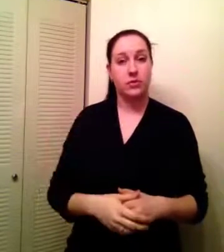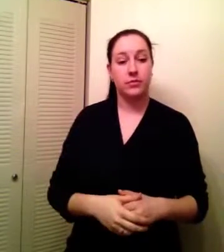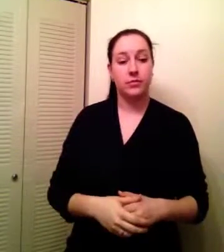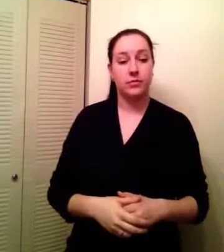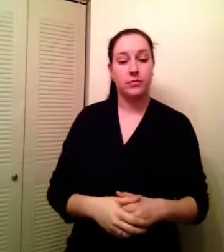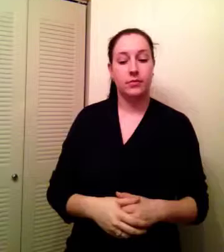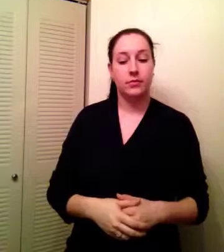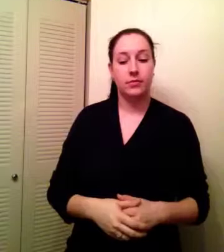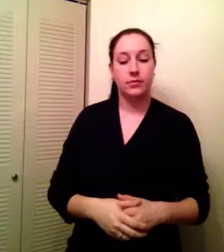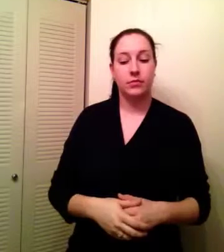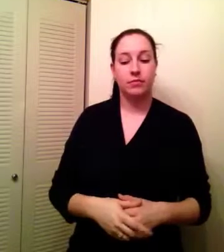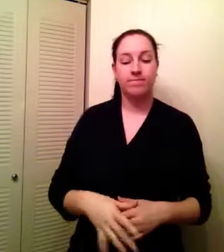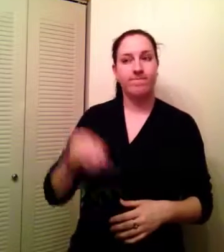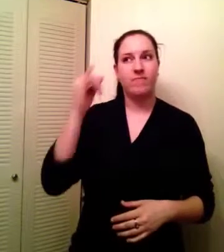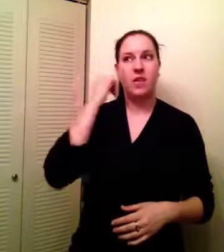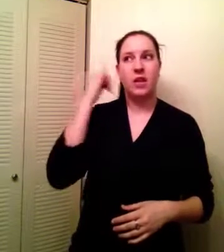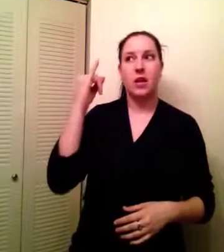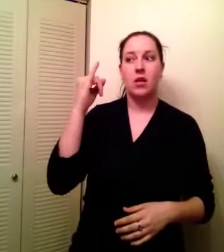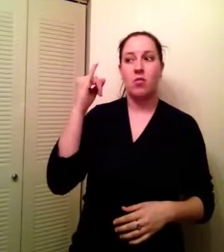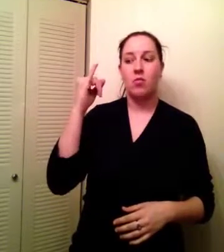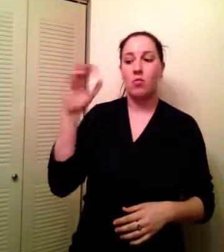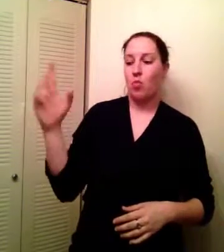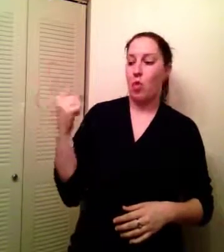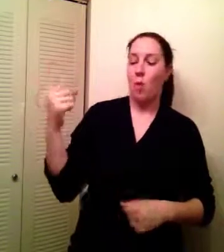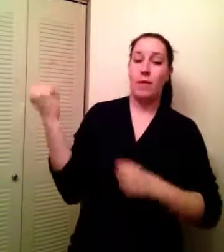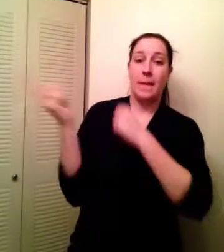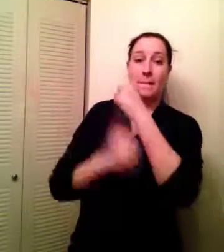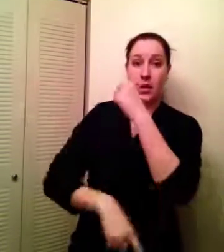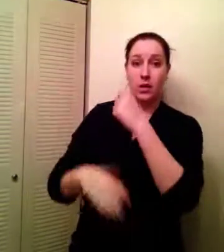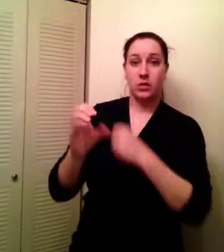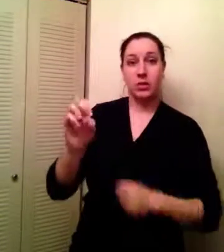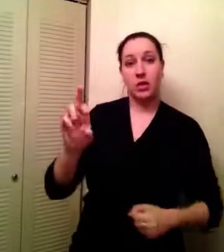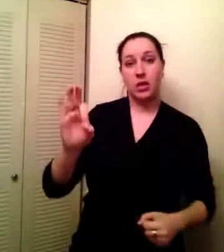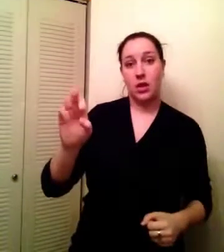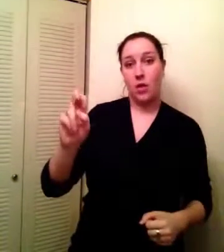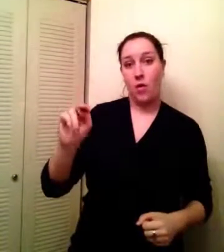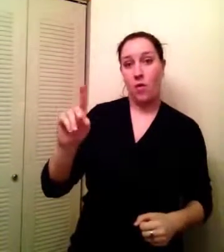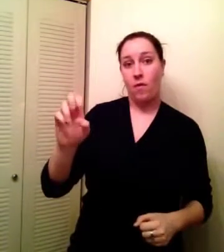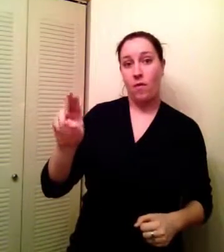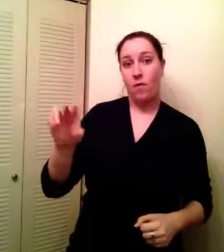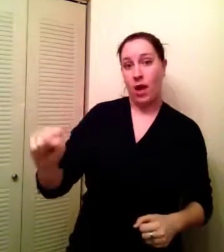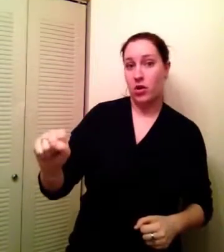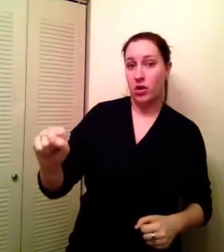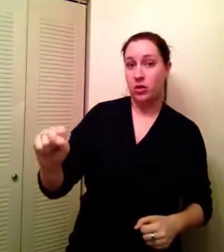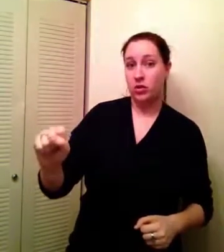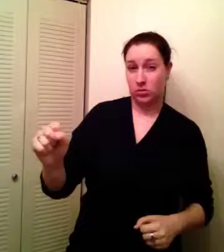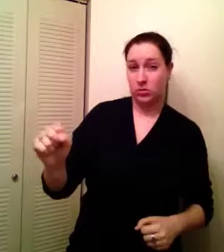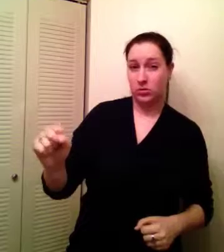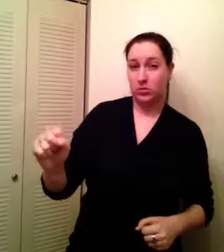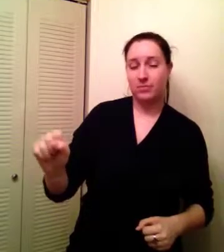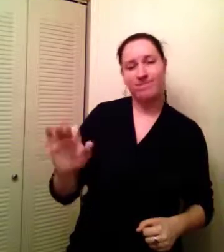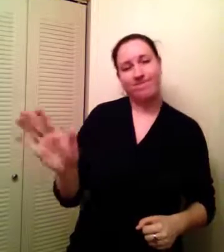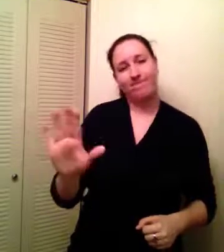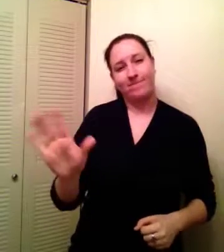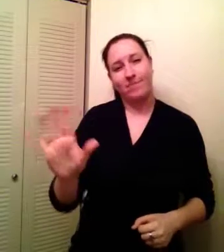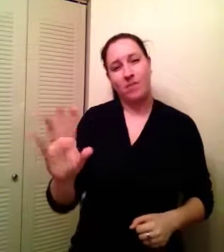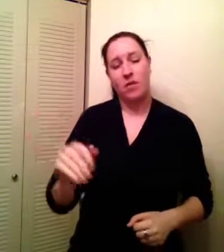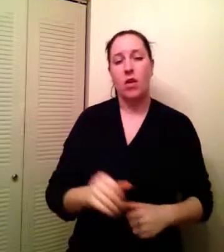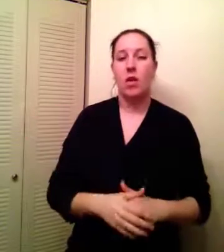offenders. Let's try to help them. People are like, that sounds very welfare-like. You're just giving offenders things that other society